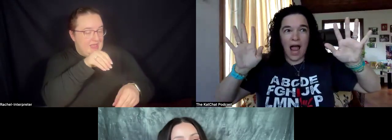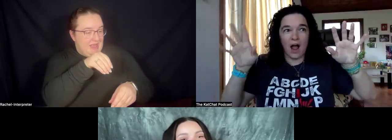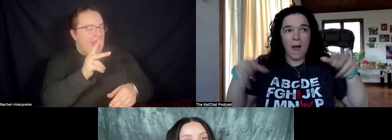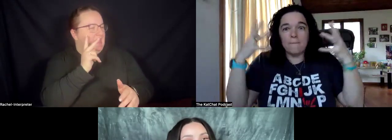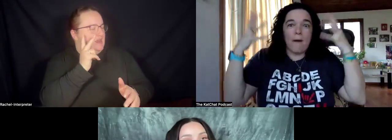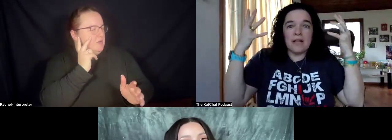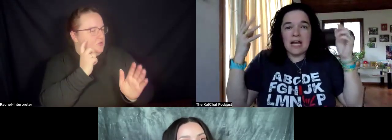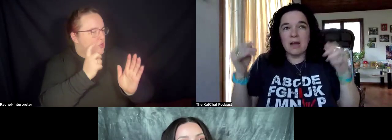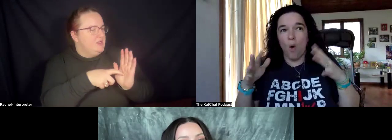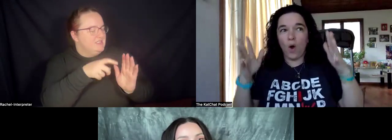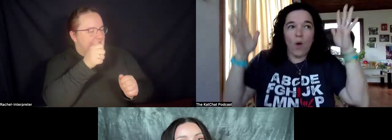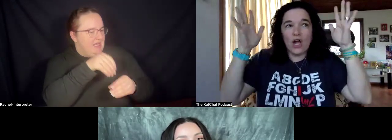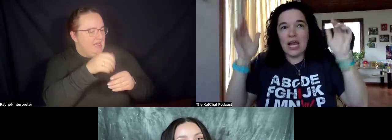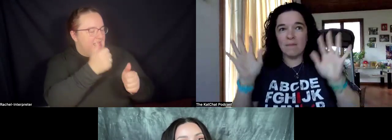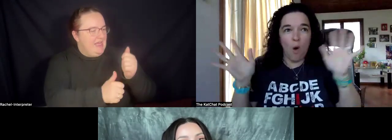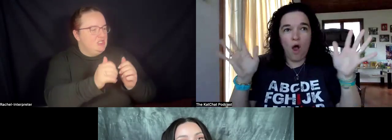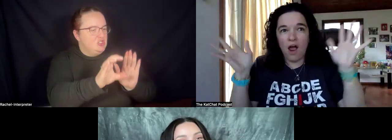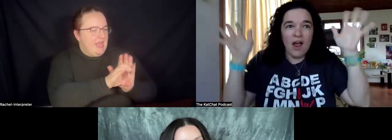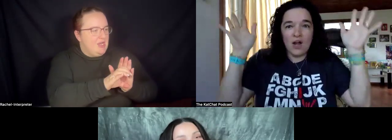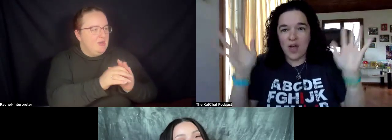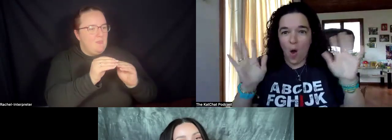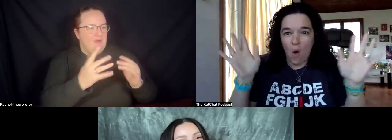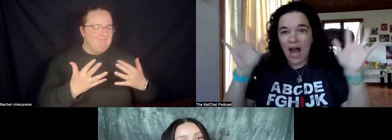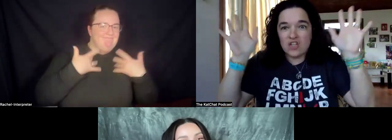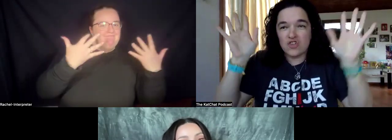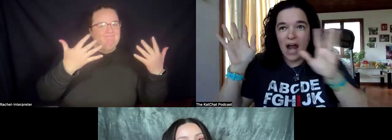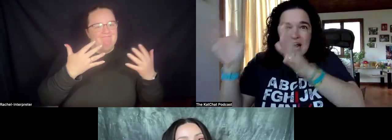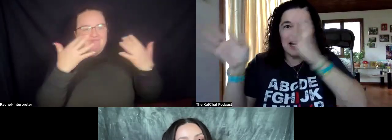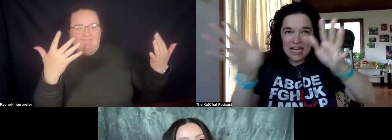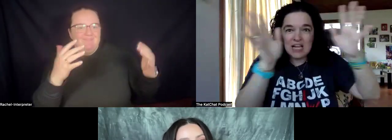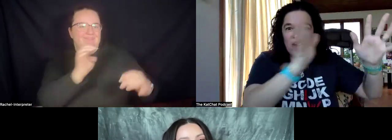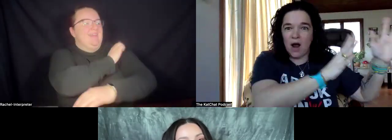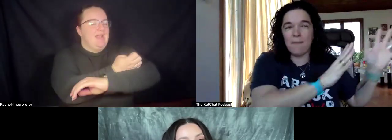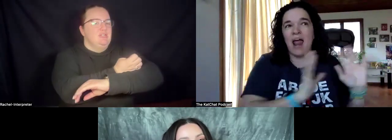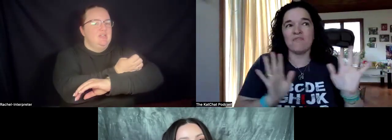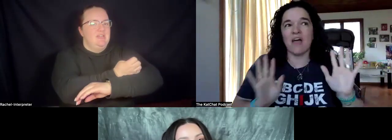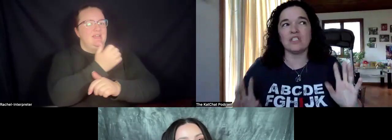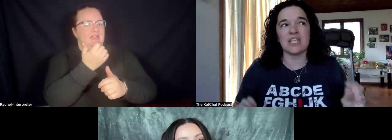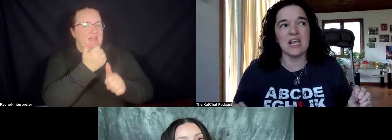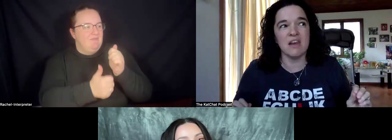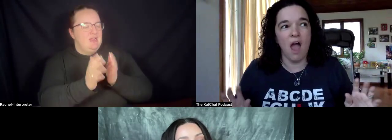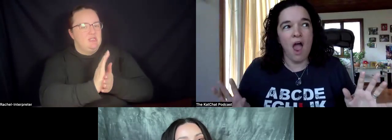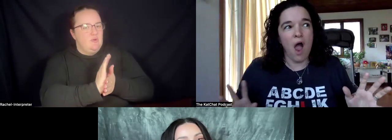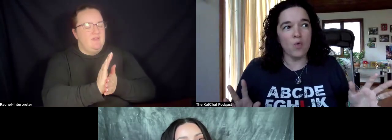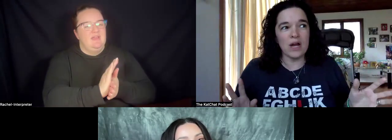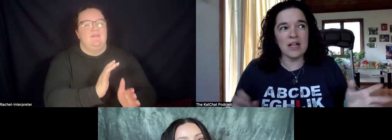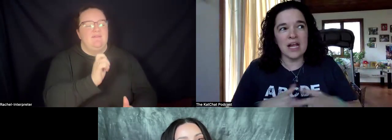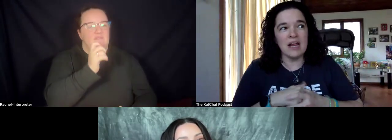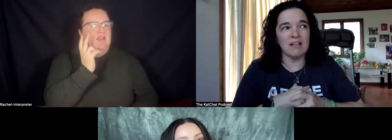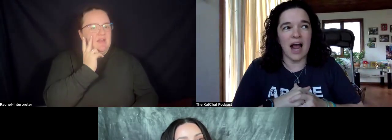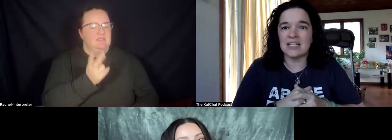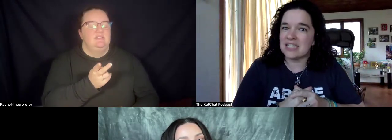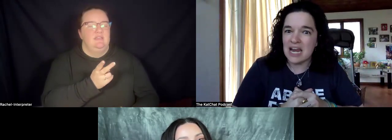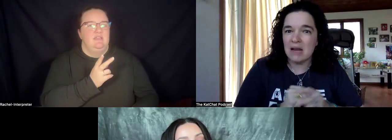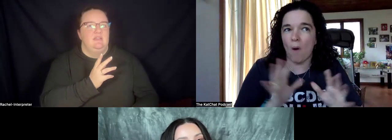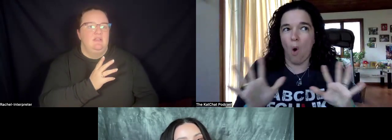more like bubbly, more quirky, more energetic in each of them. I have never seen a